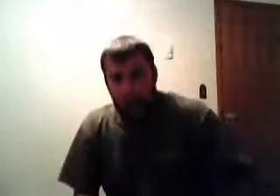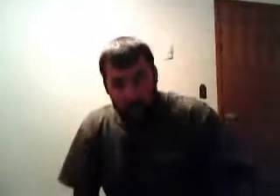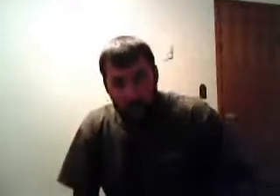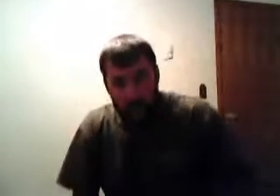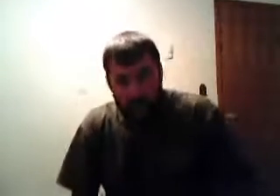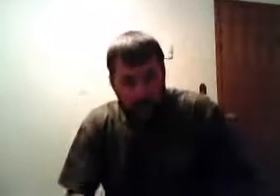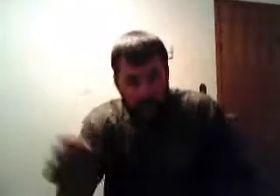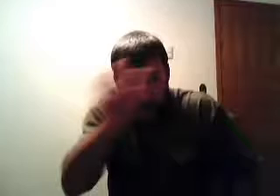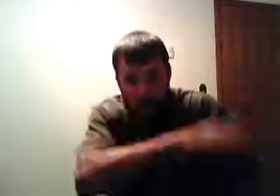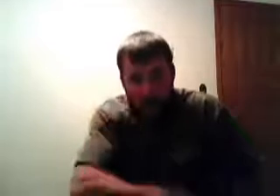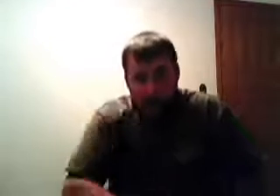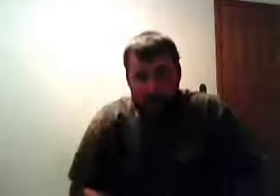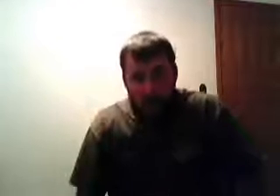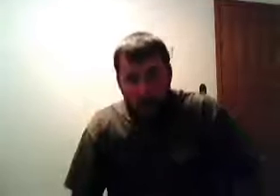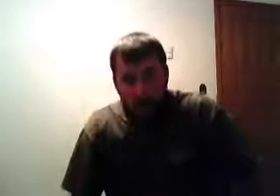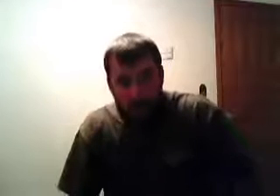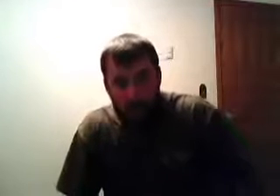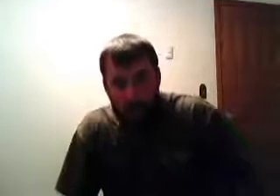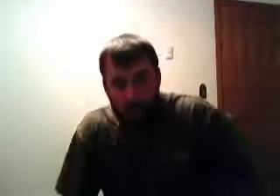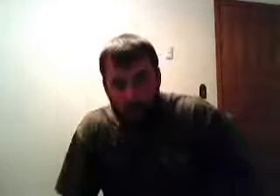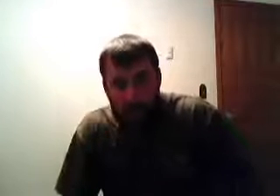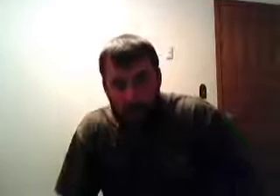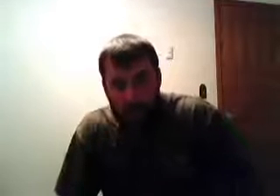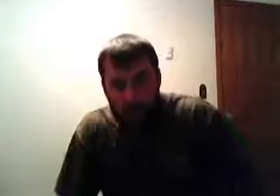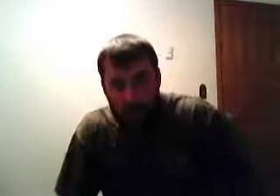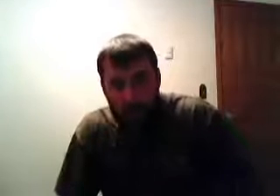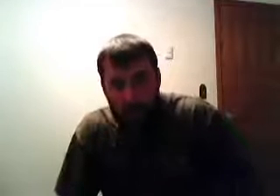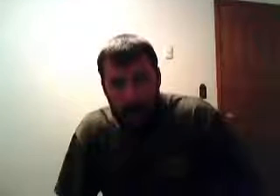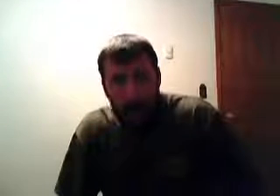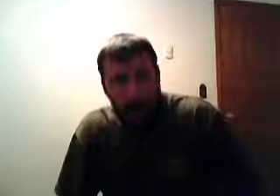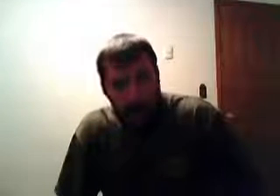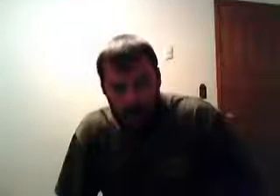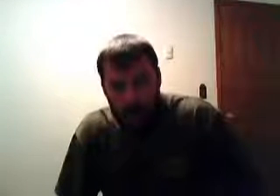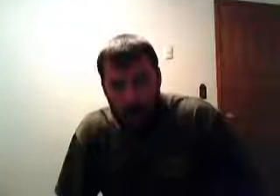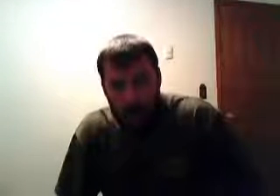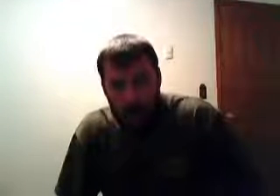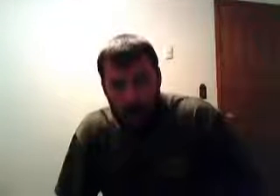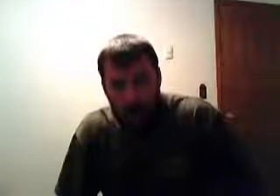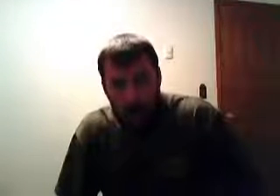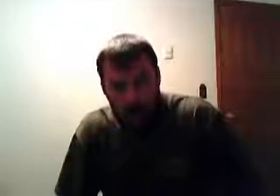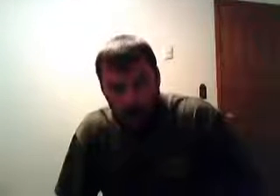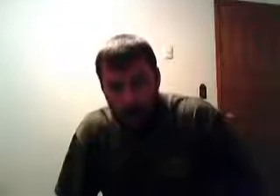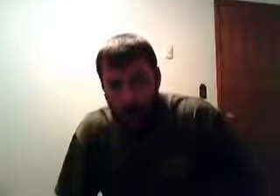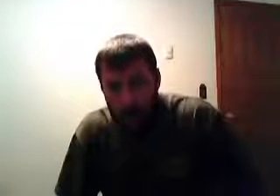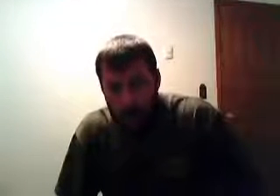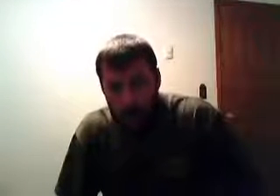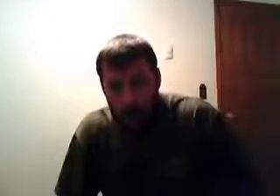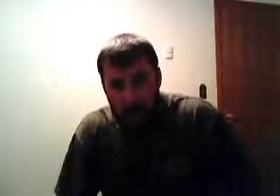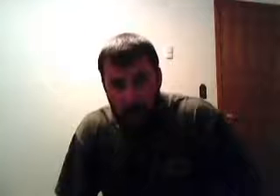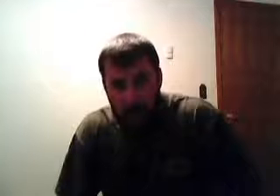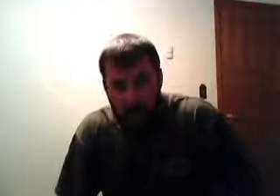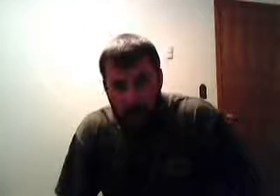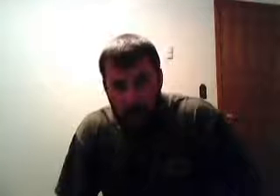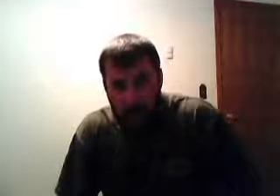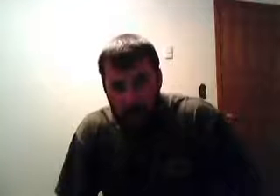done told you on another video back about a revised Roman Empire that we're part of it, son. You got an East and a West. You got a religious and a